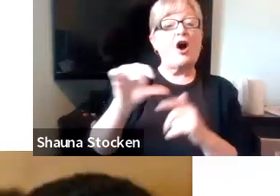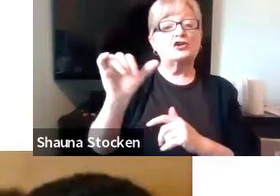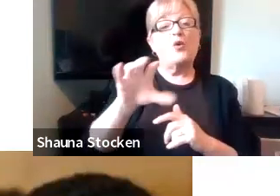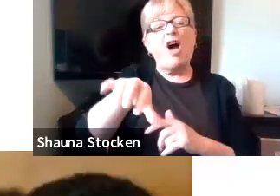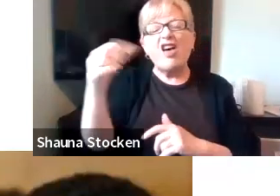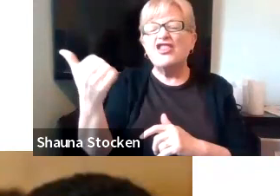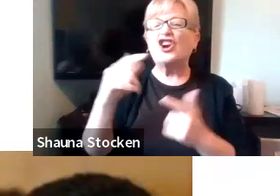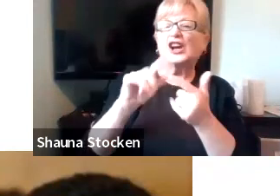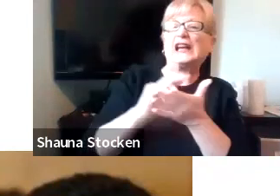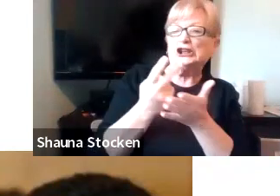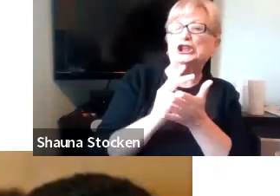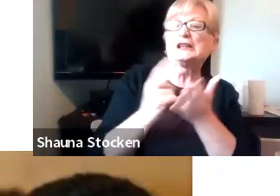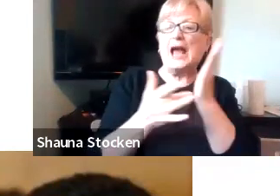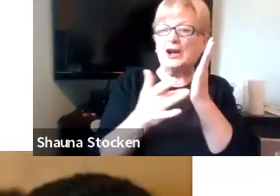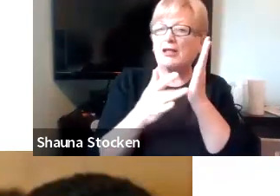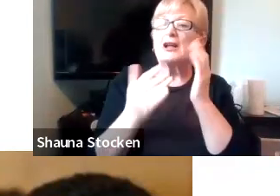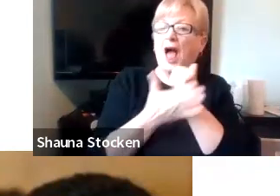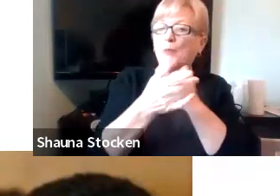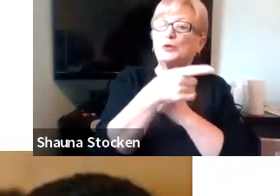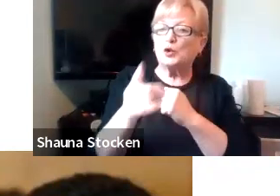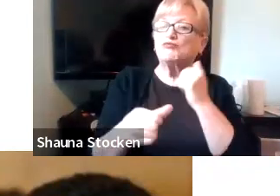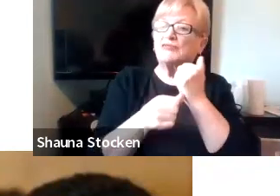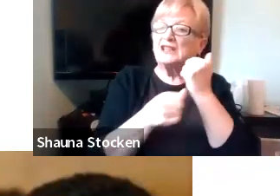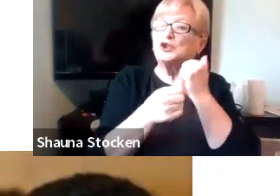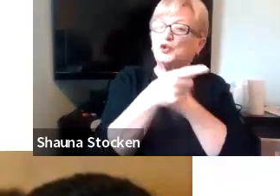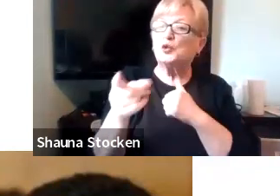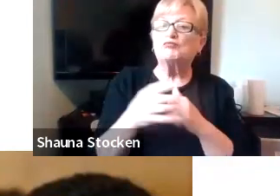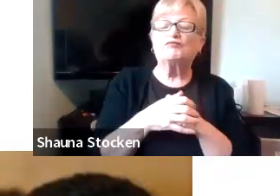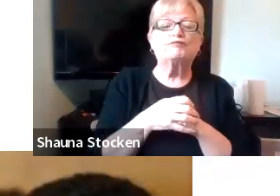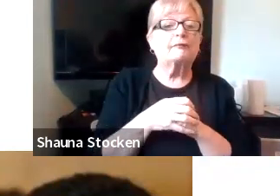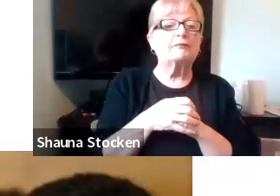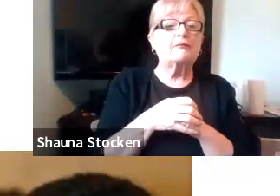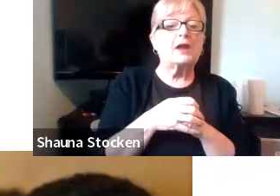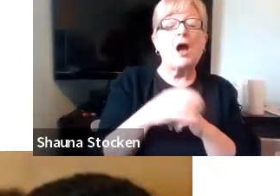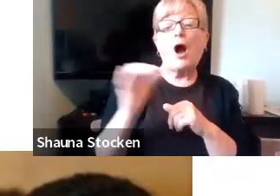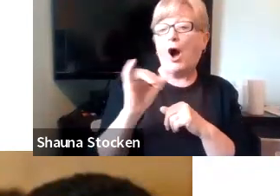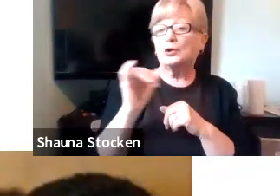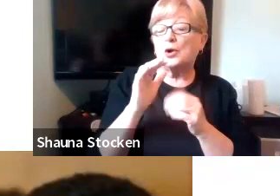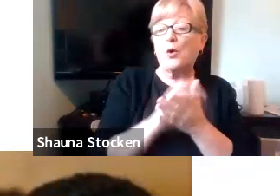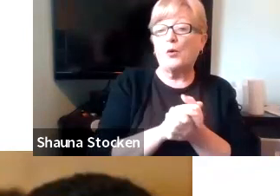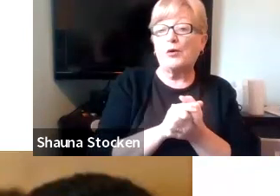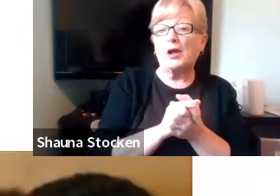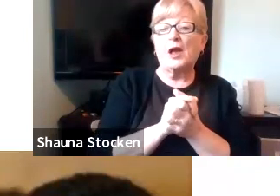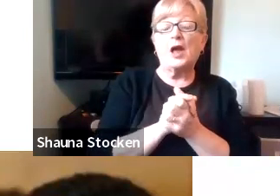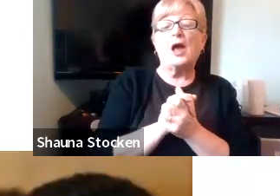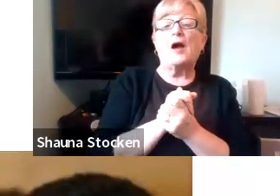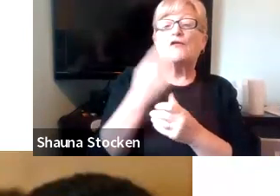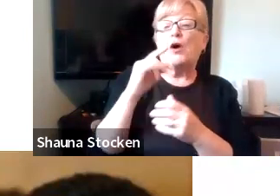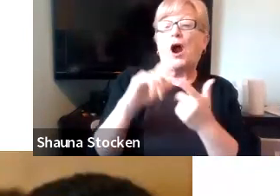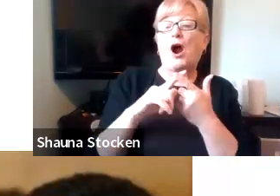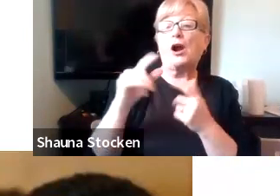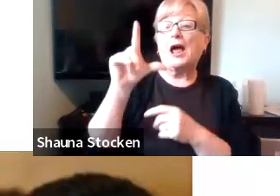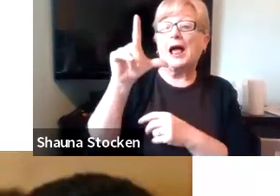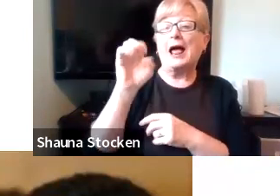can be useful for many folks. And we will have a moment to highlight our lending library as a part